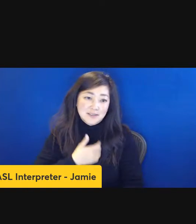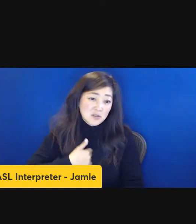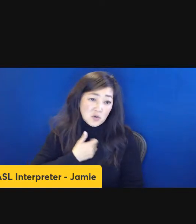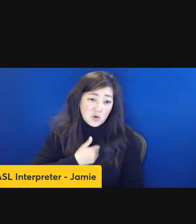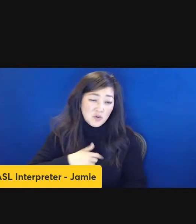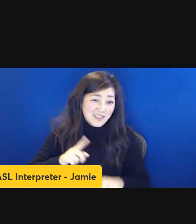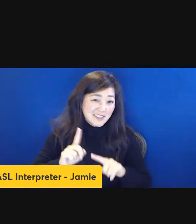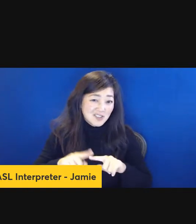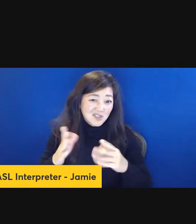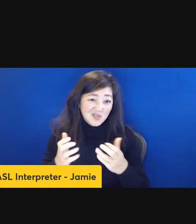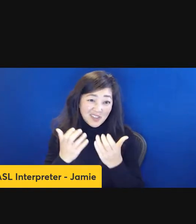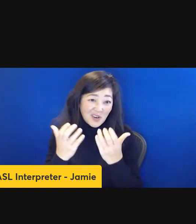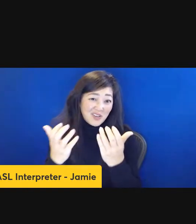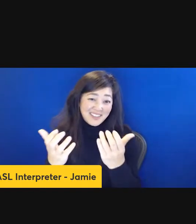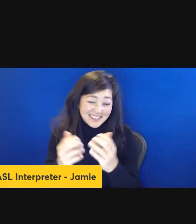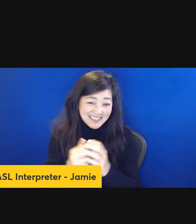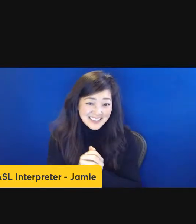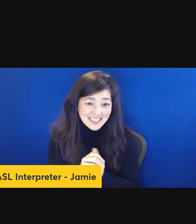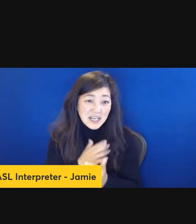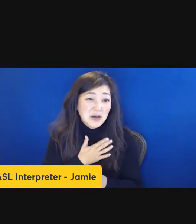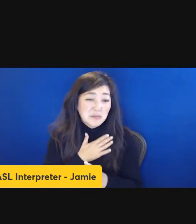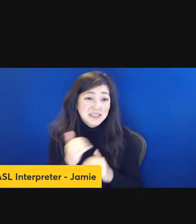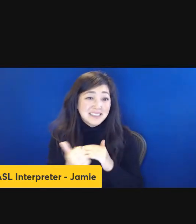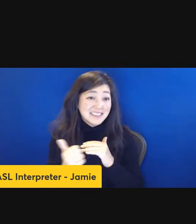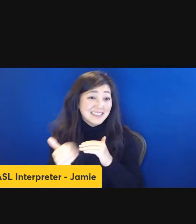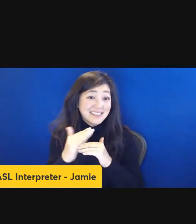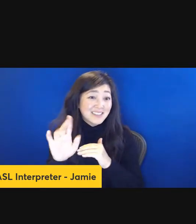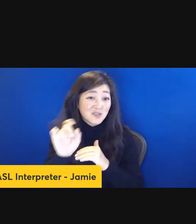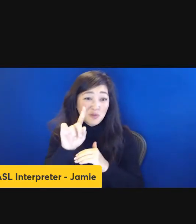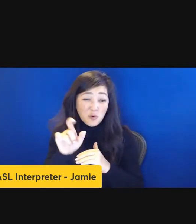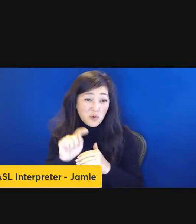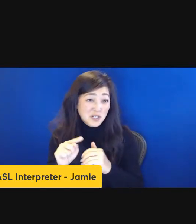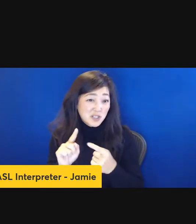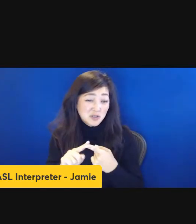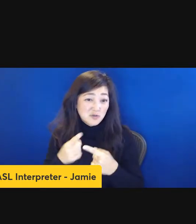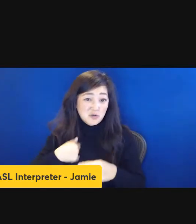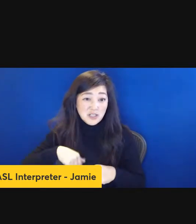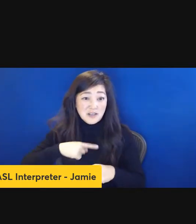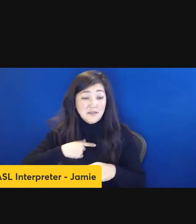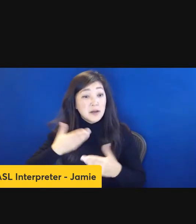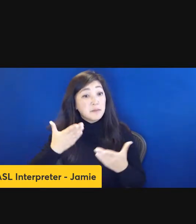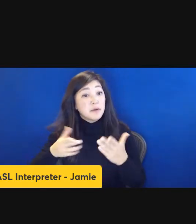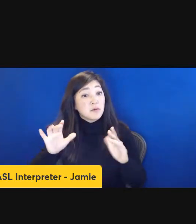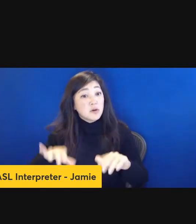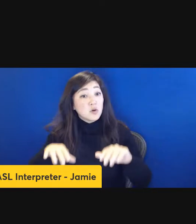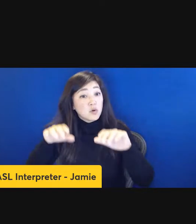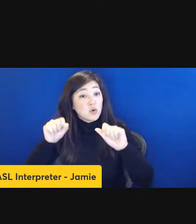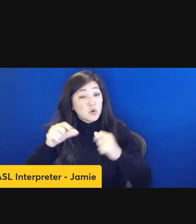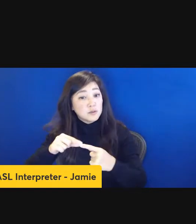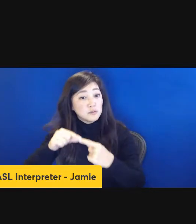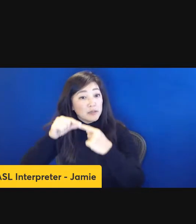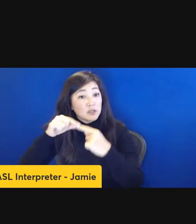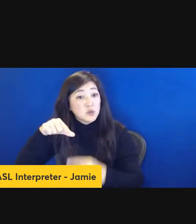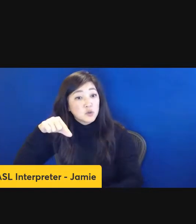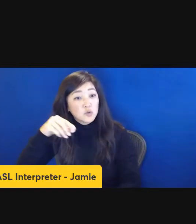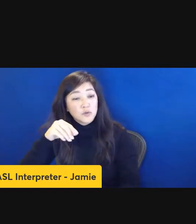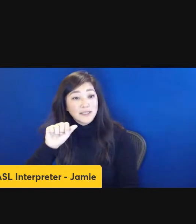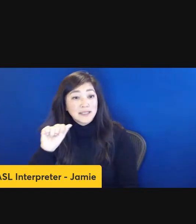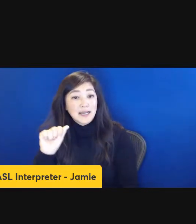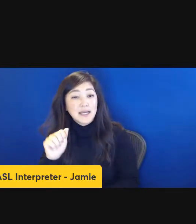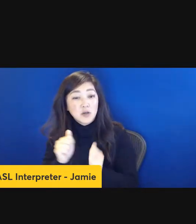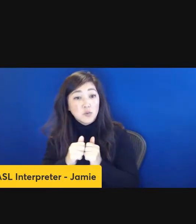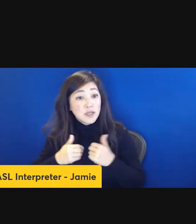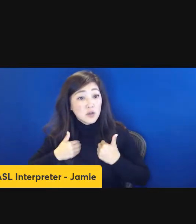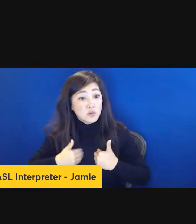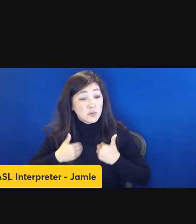audience. Do send your questions in, because maybe we can host a special Q&A with the respirologist